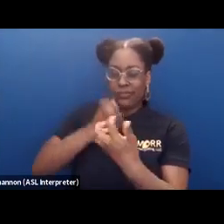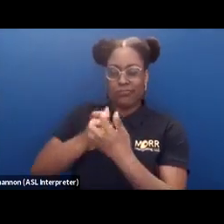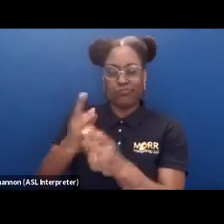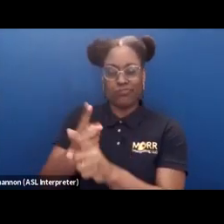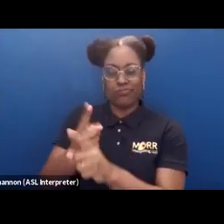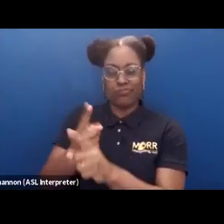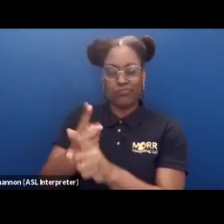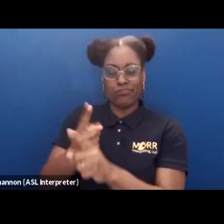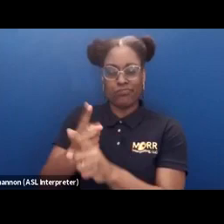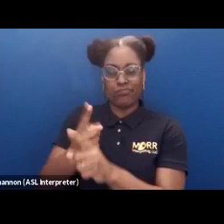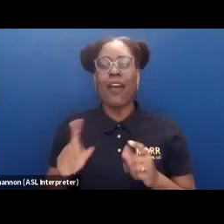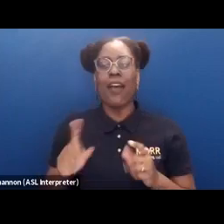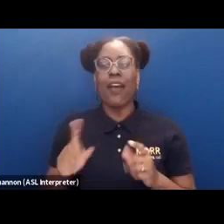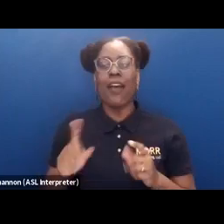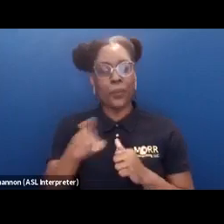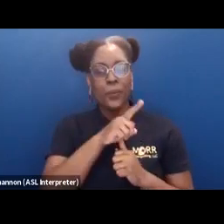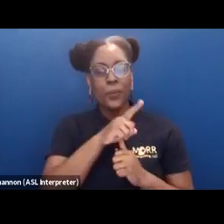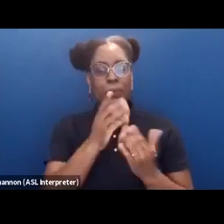disability justice?